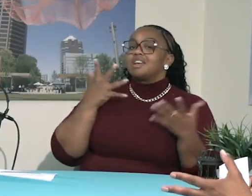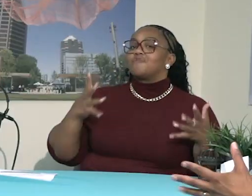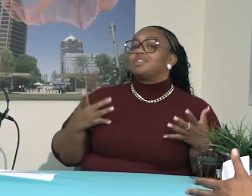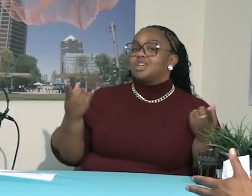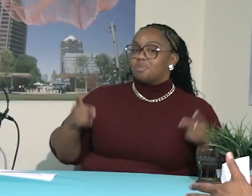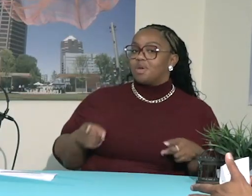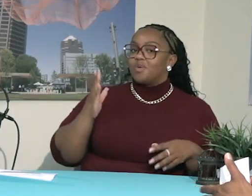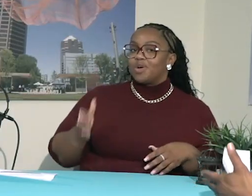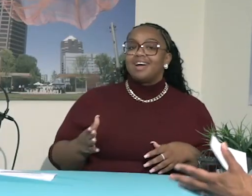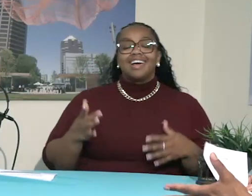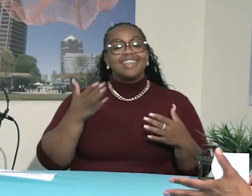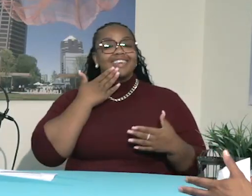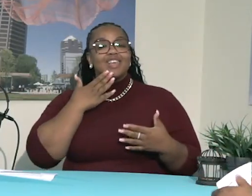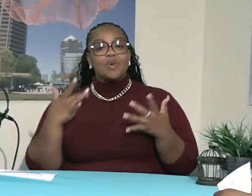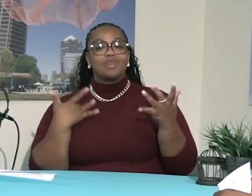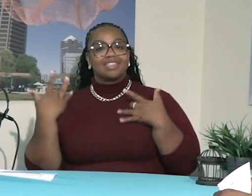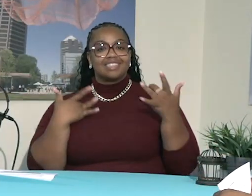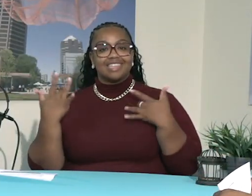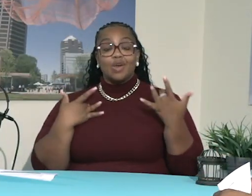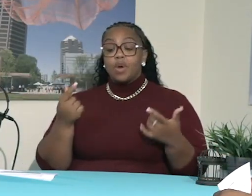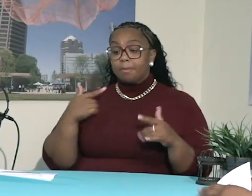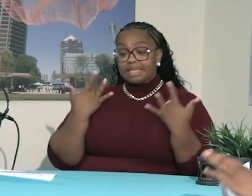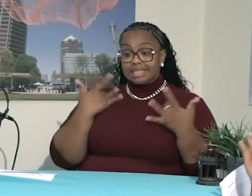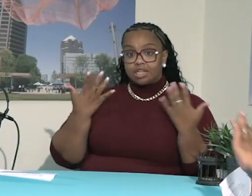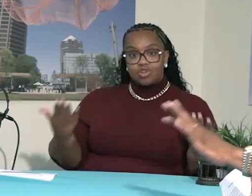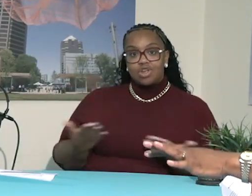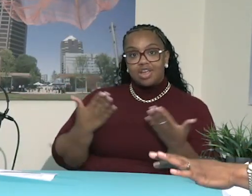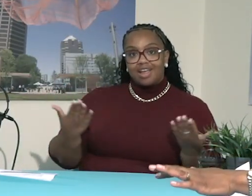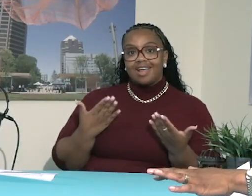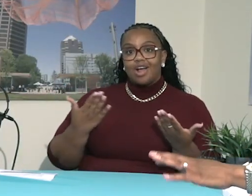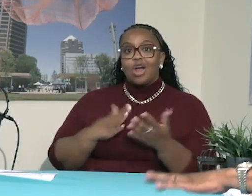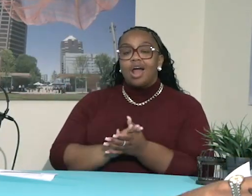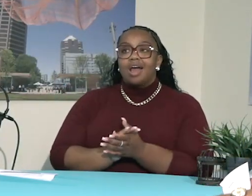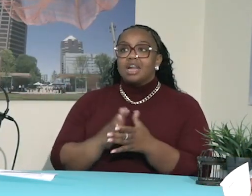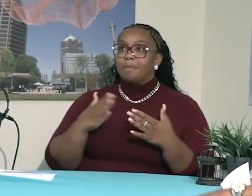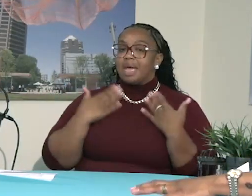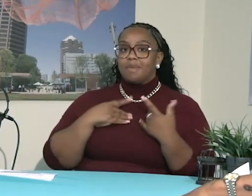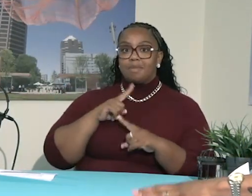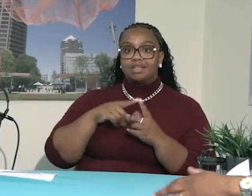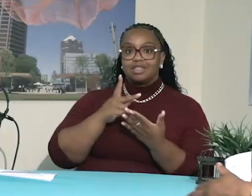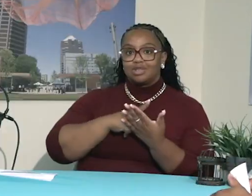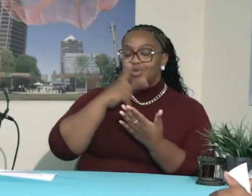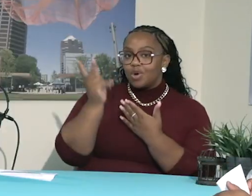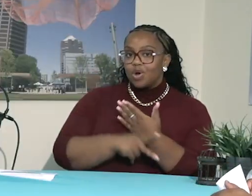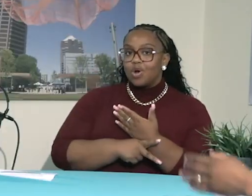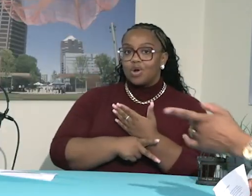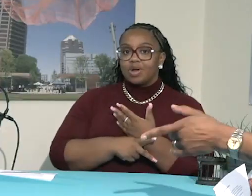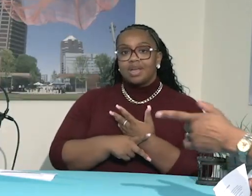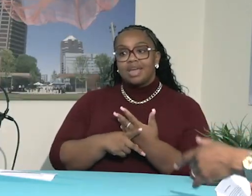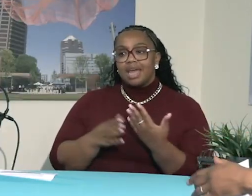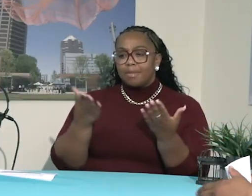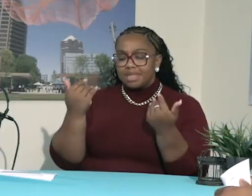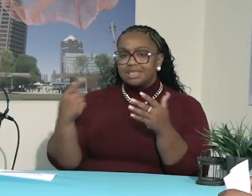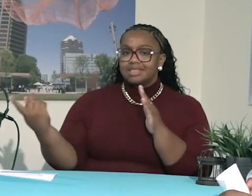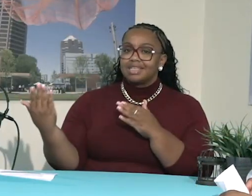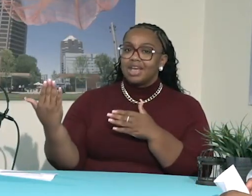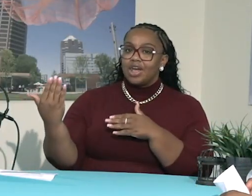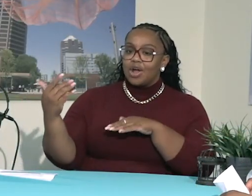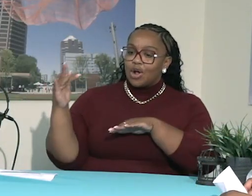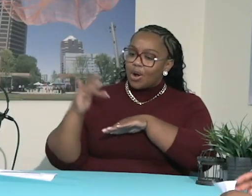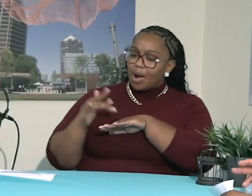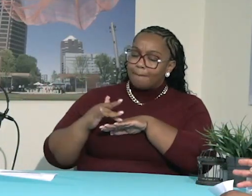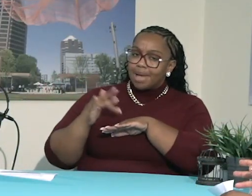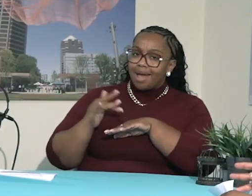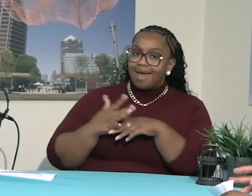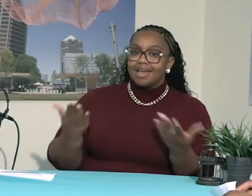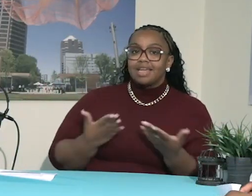I'm excited that you're here, and I'm glad to hear about this program. We're going to be hearing much more. And don't be a stranger. Call us and come back. Sure. And definitely in October, we can look at